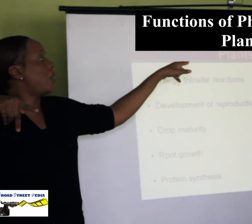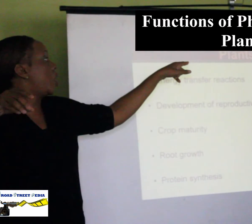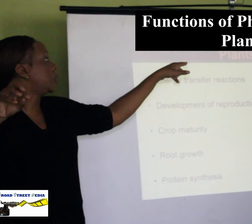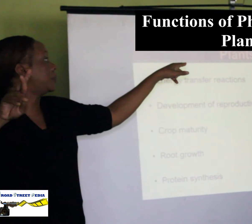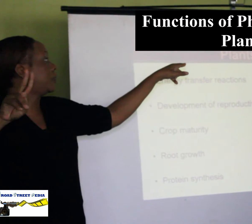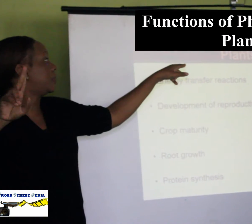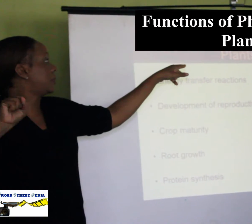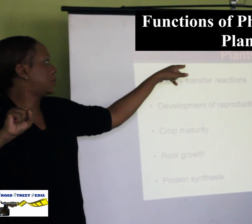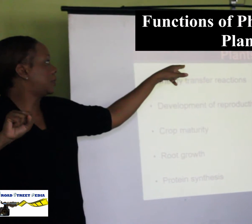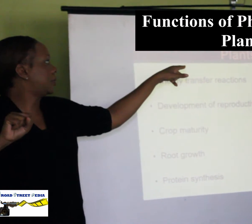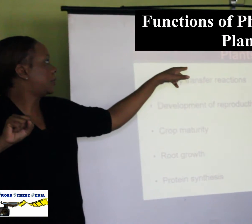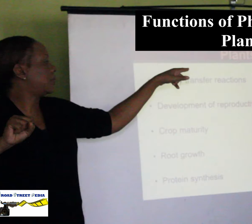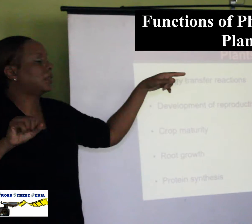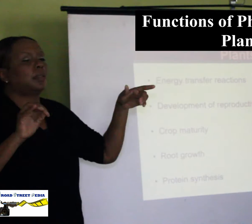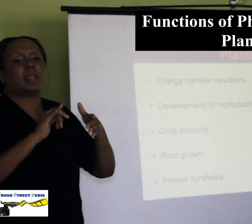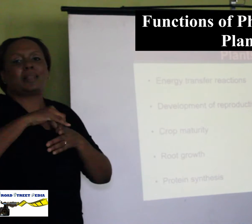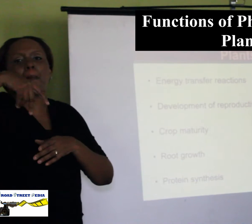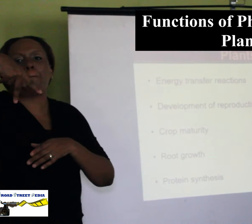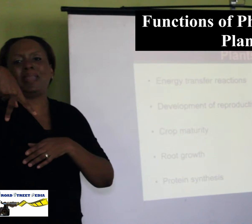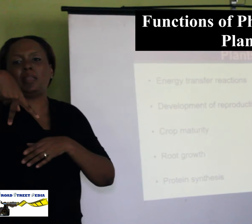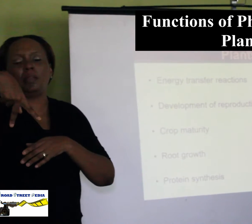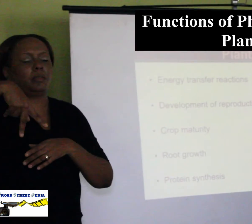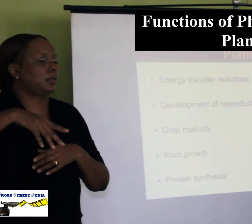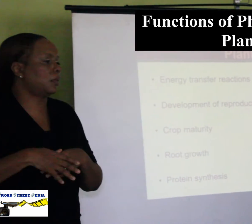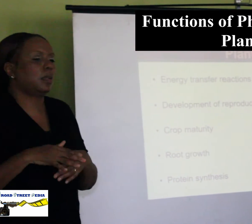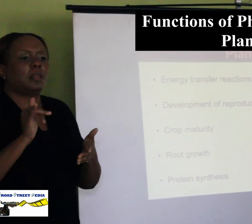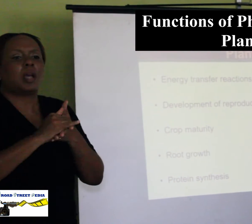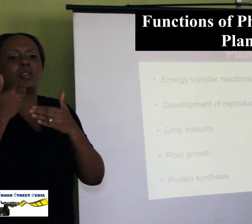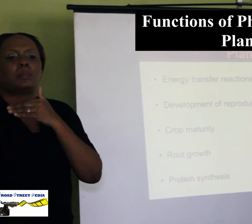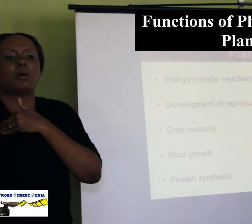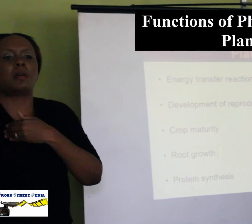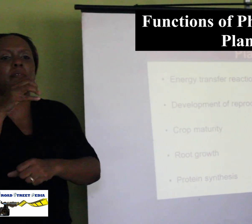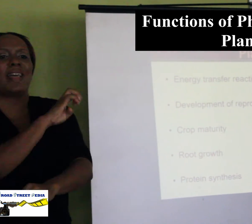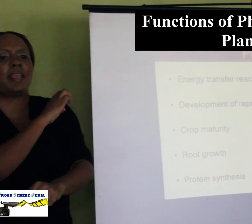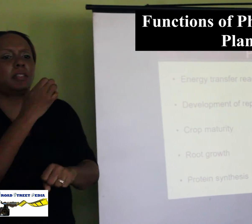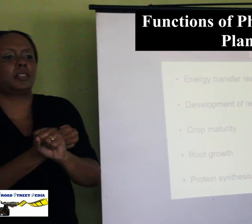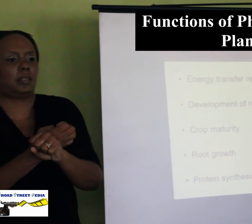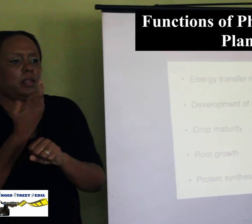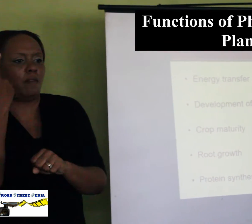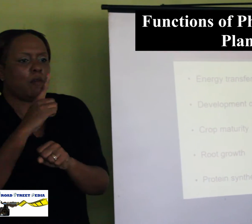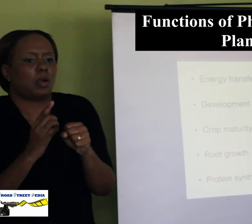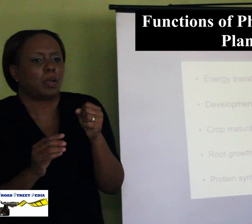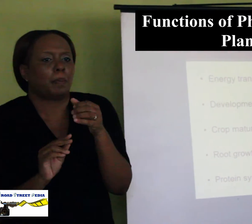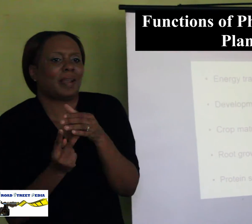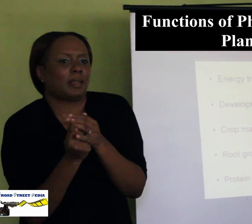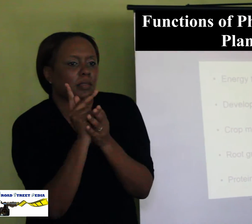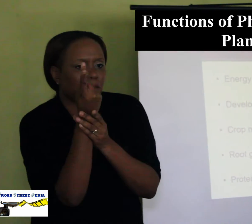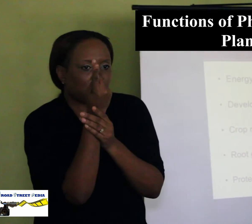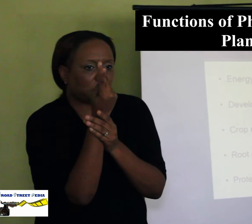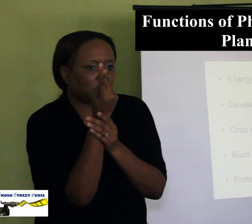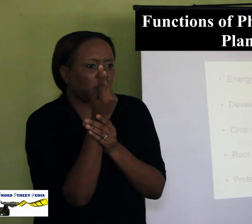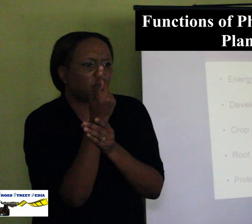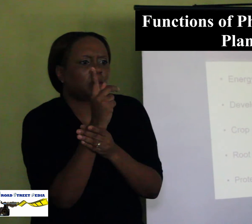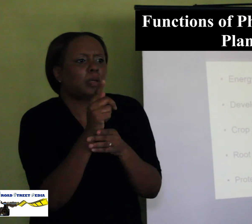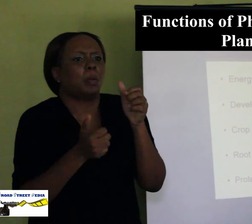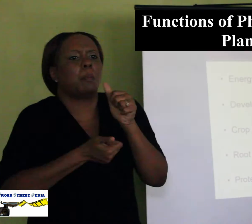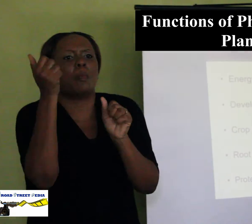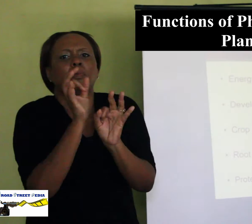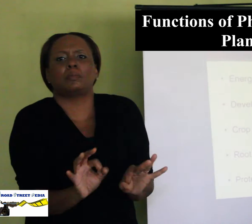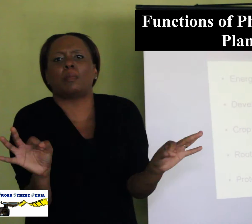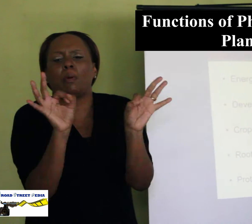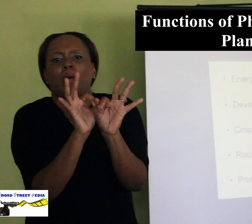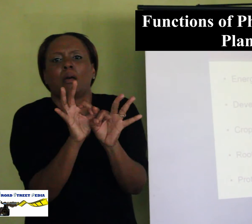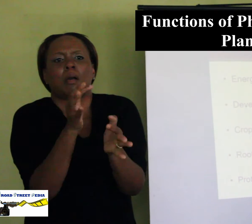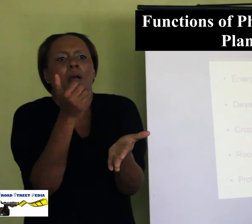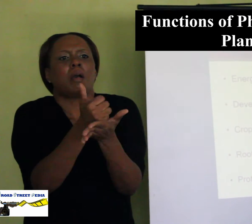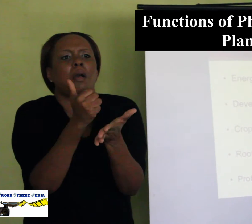it is responsible for the energy transfer of the plant, and it also, which is most important, helps